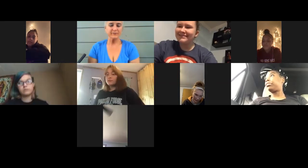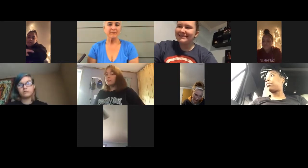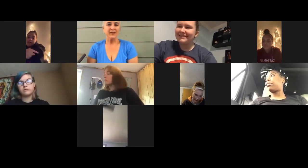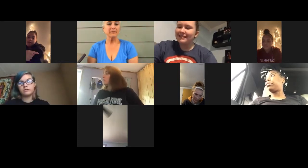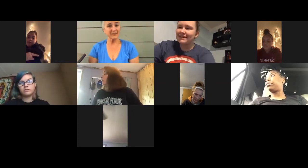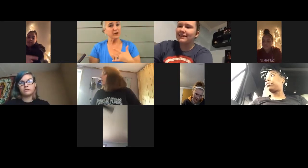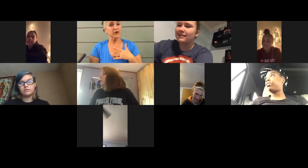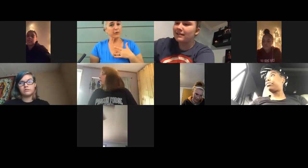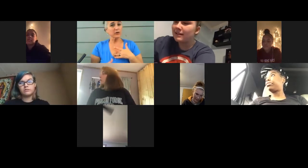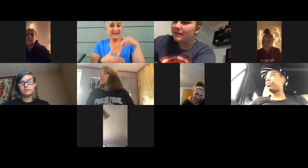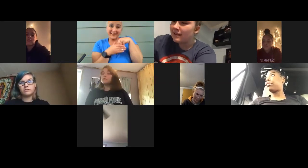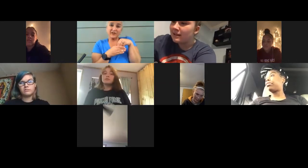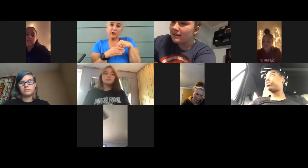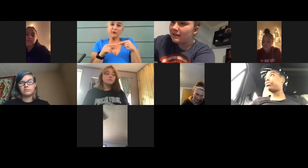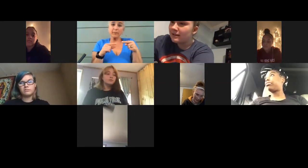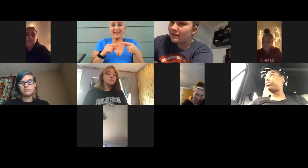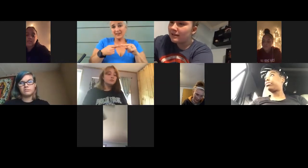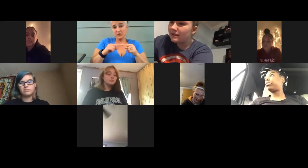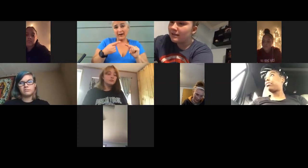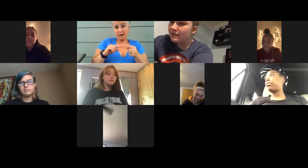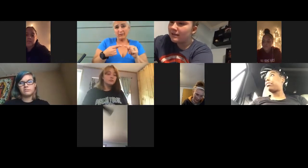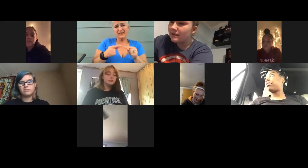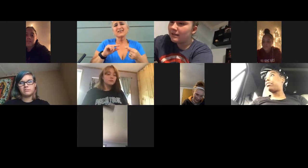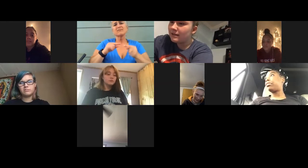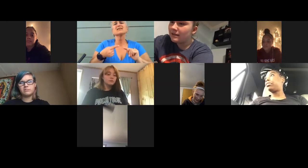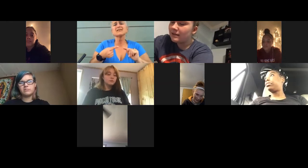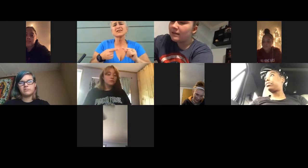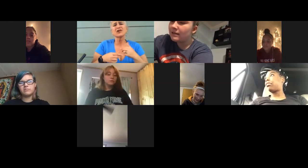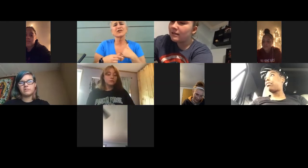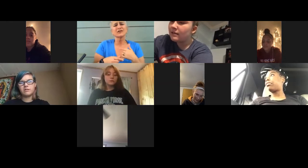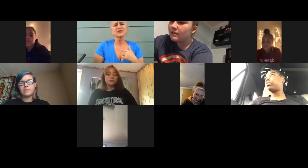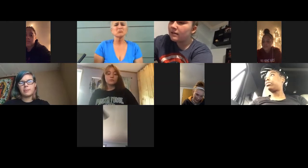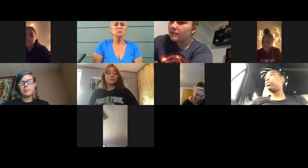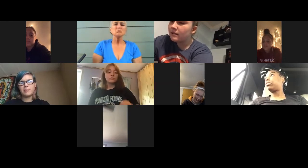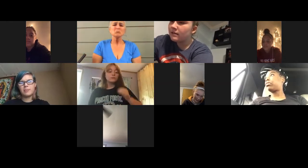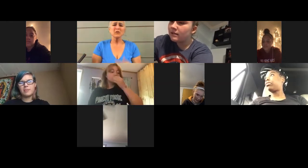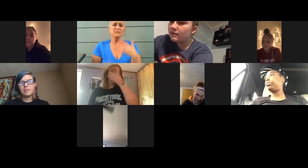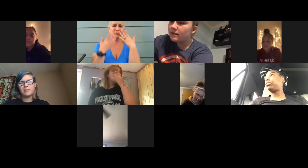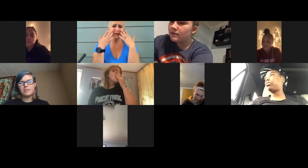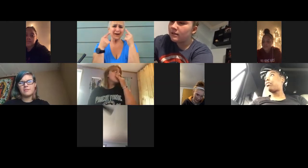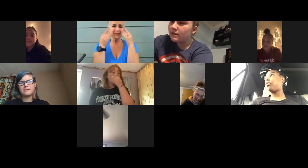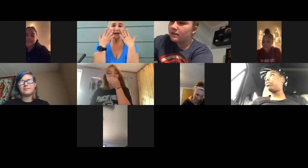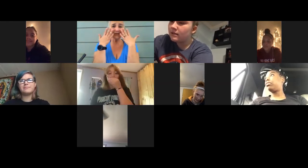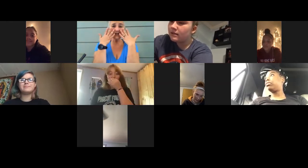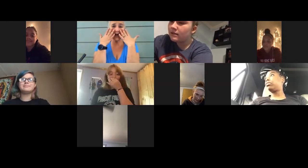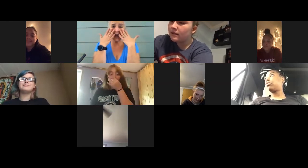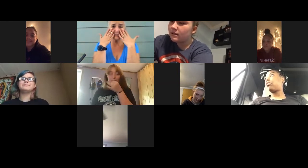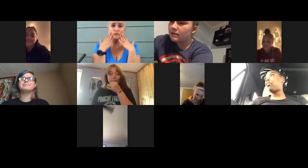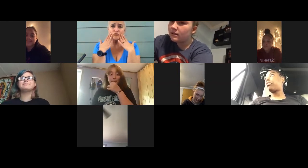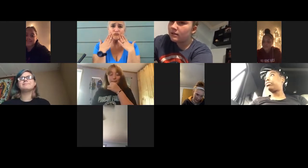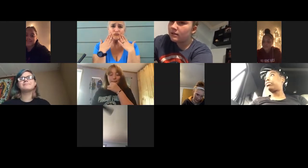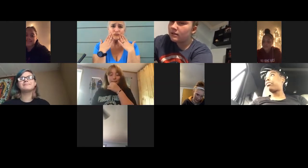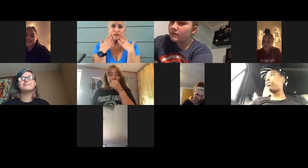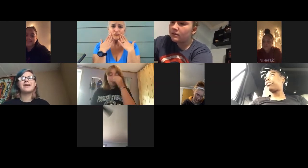hurt? But that's also for like internal pain as well. I'm so sad. No, see,